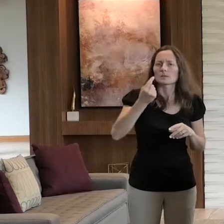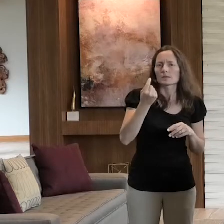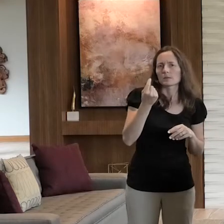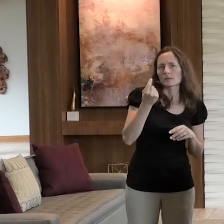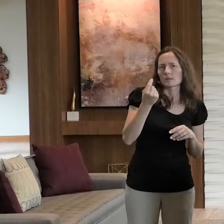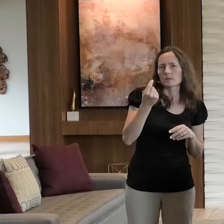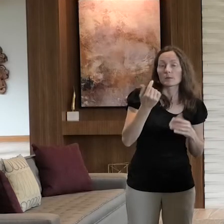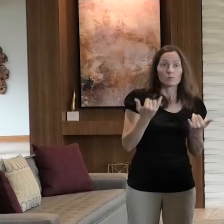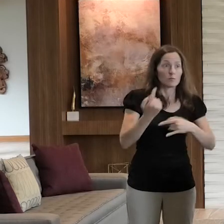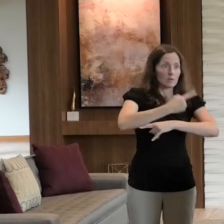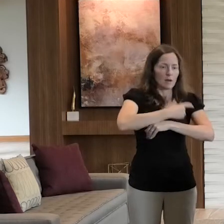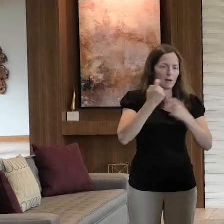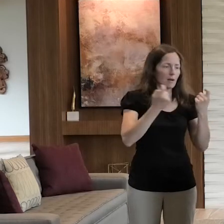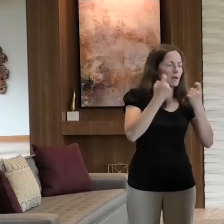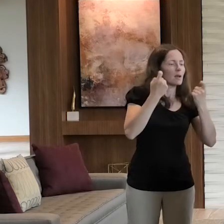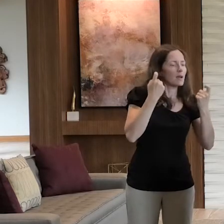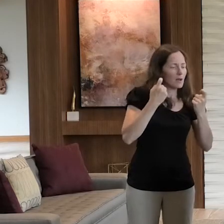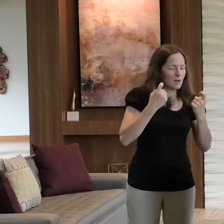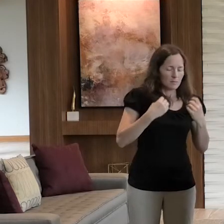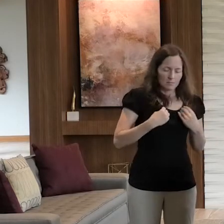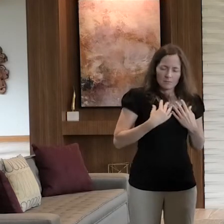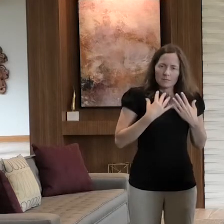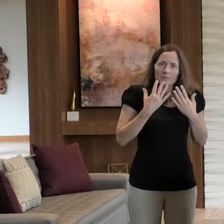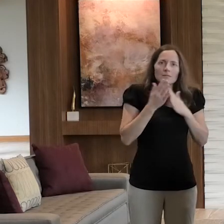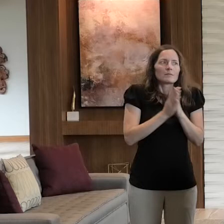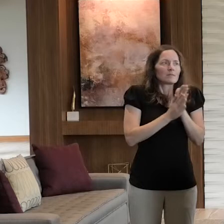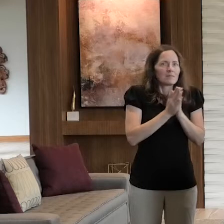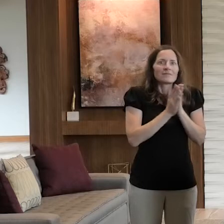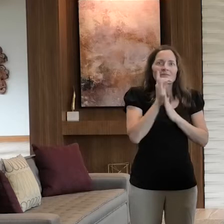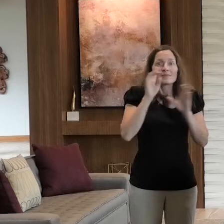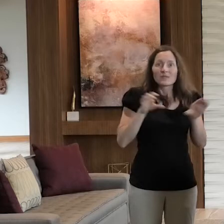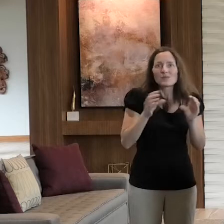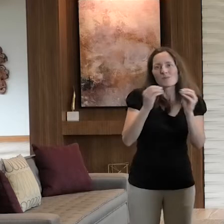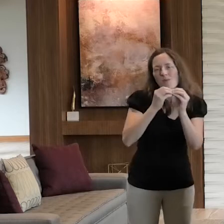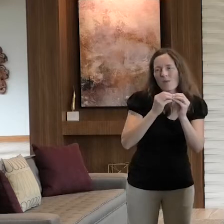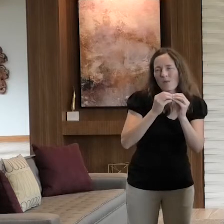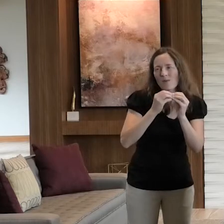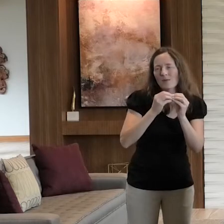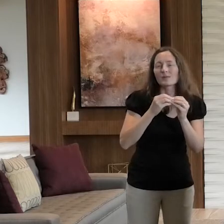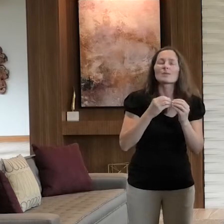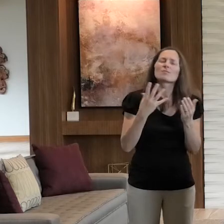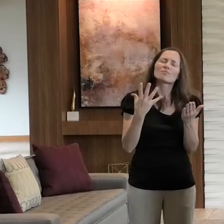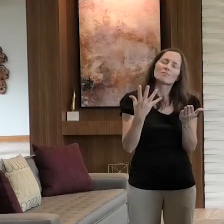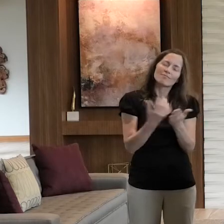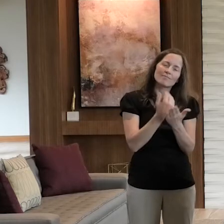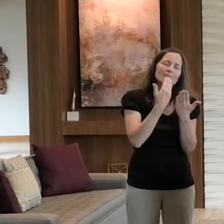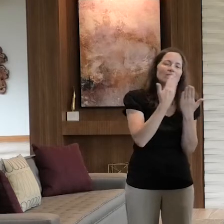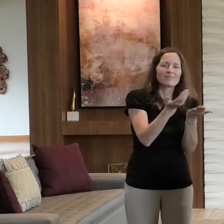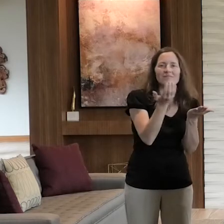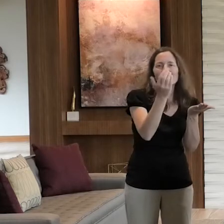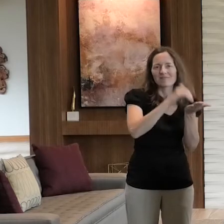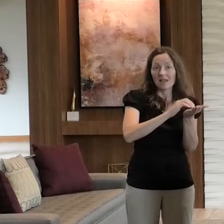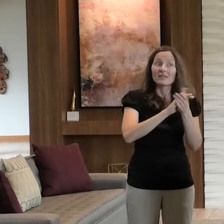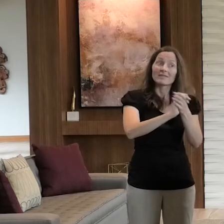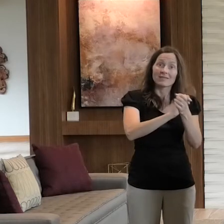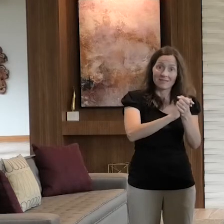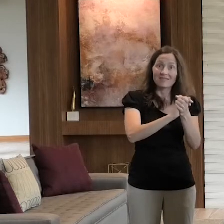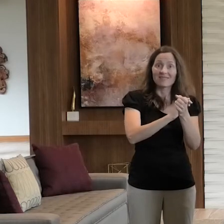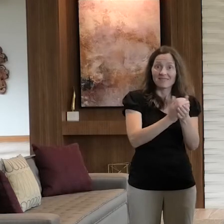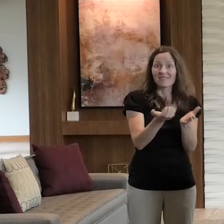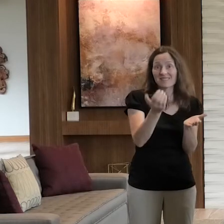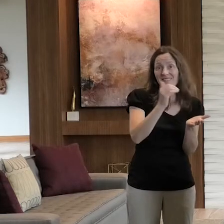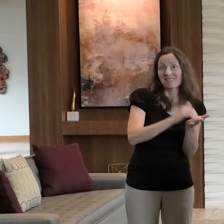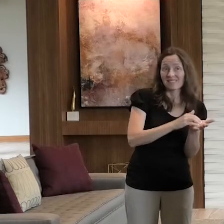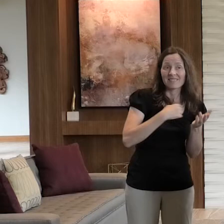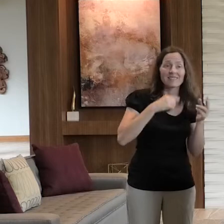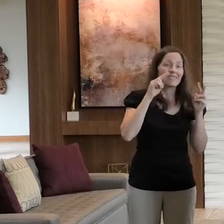keep working. And so, as I say, once again, thank you and congratulations. I also